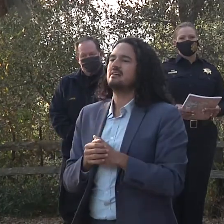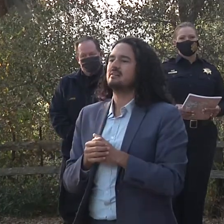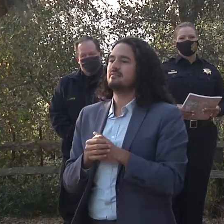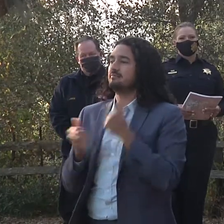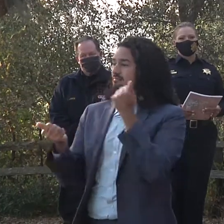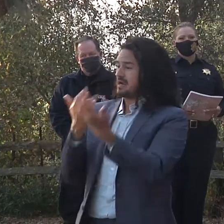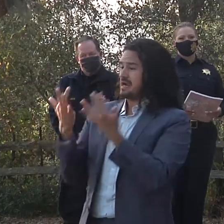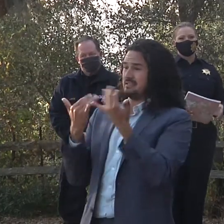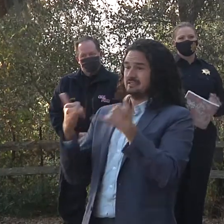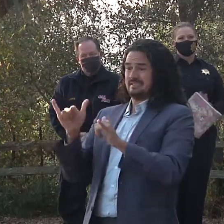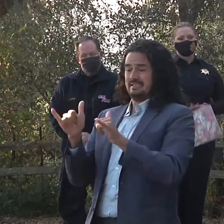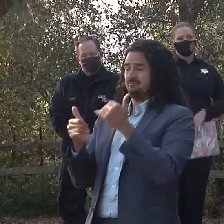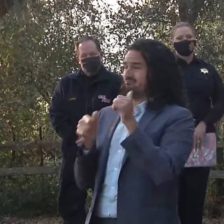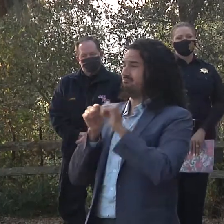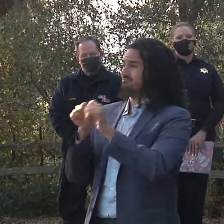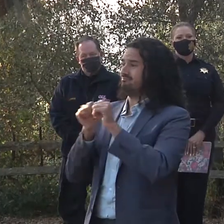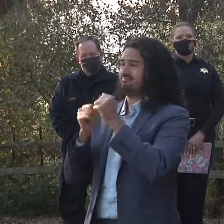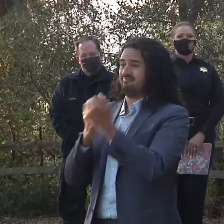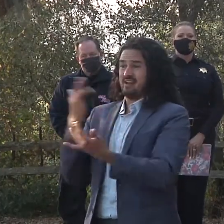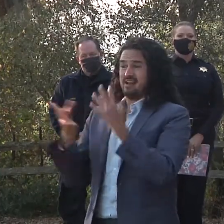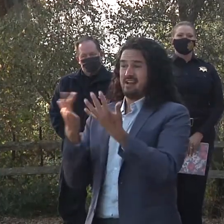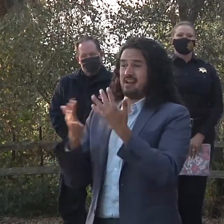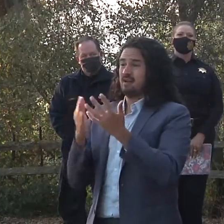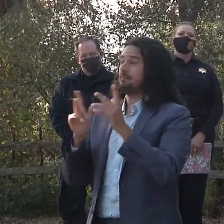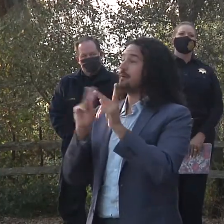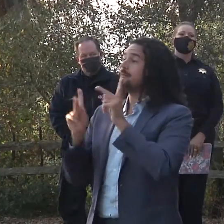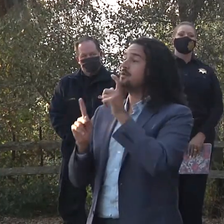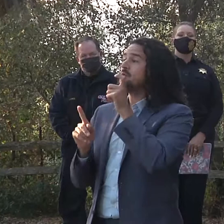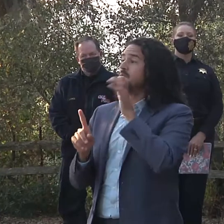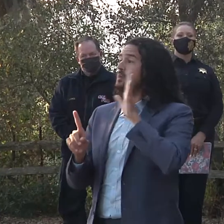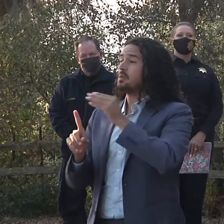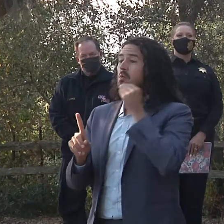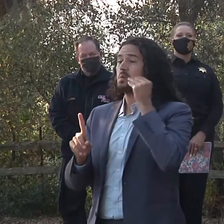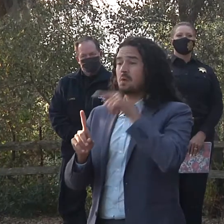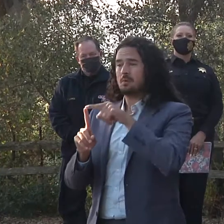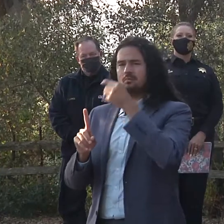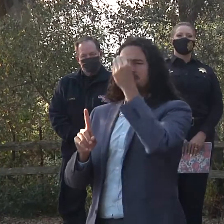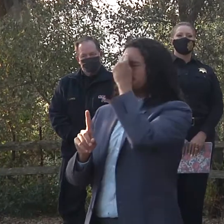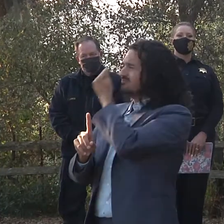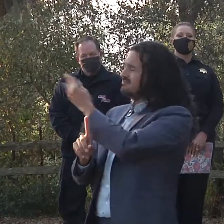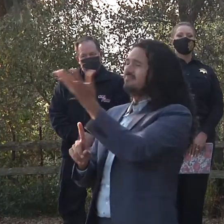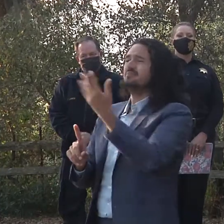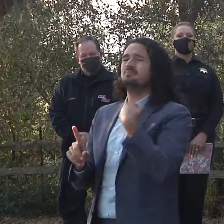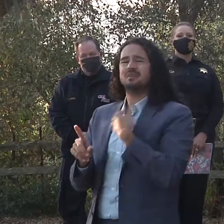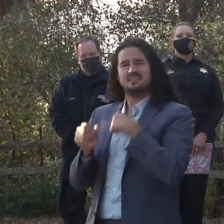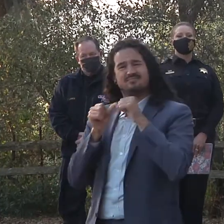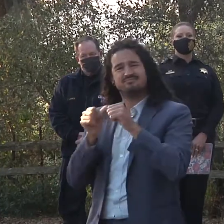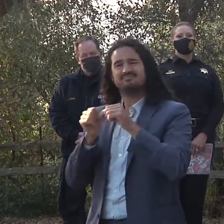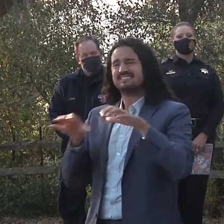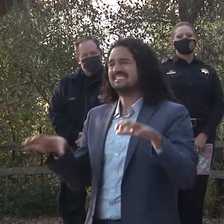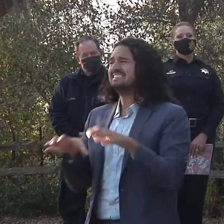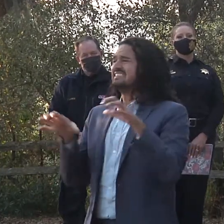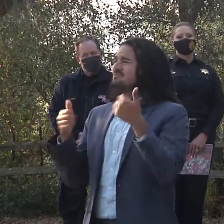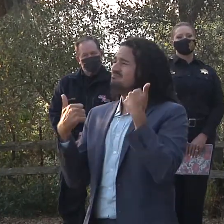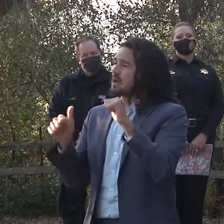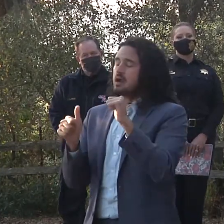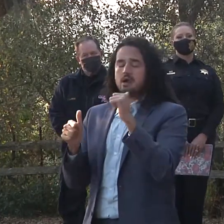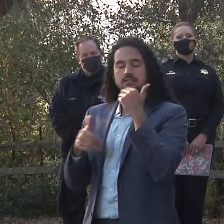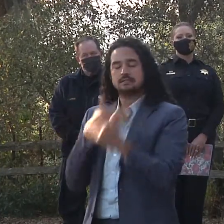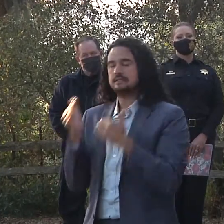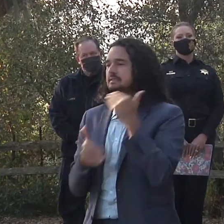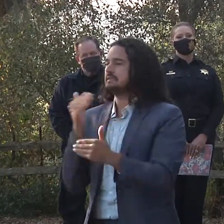that that things are taking place in those areas, and they're moving as fast as possible because we want to get you home. And